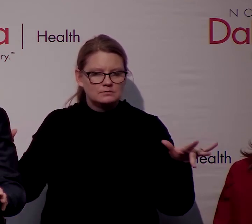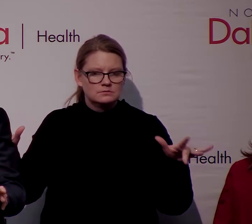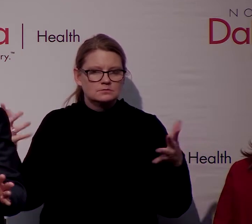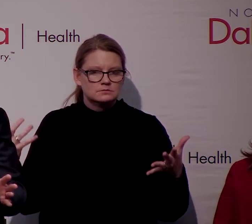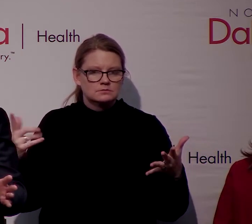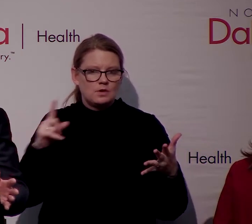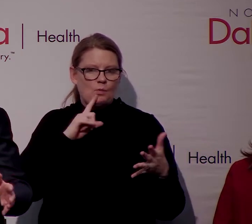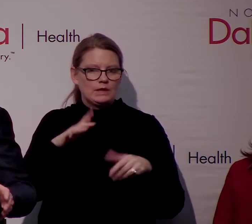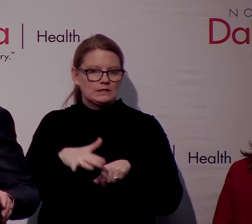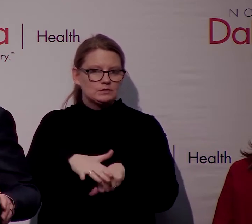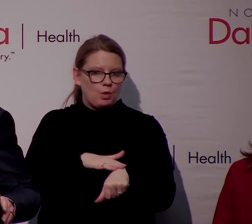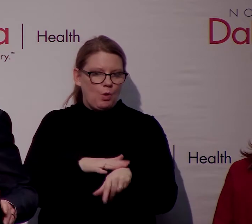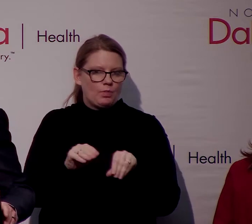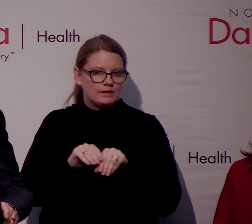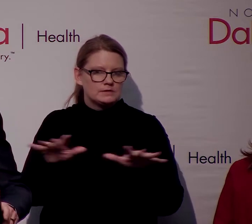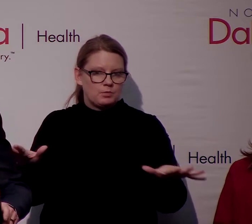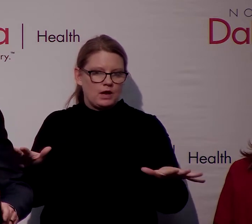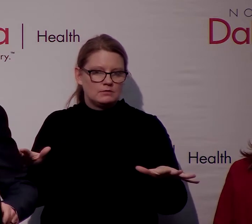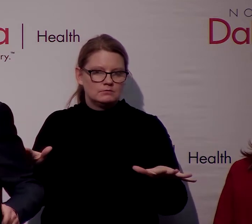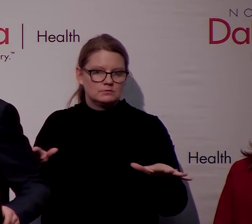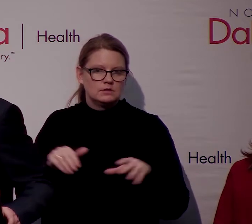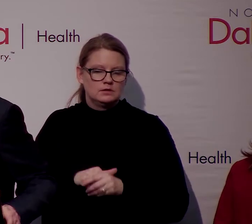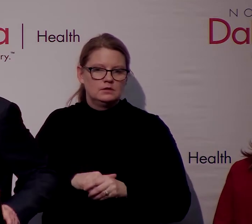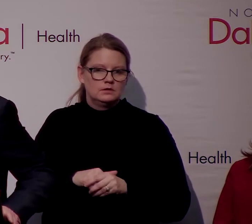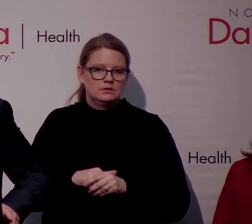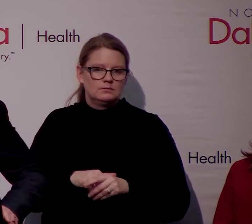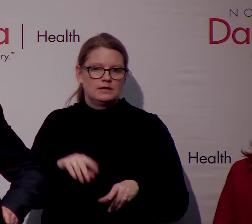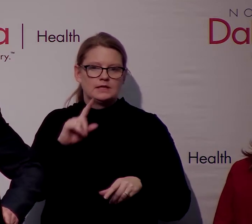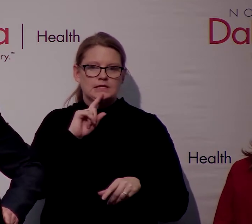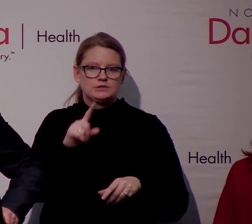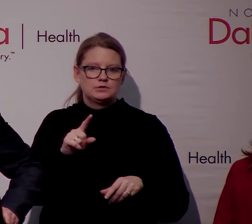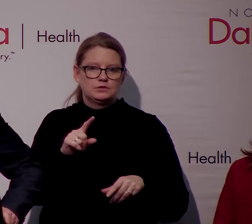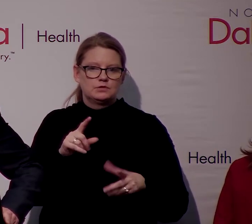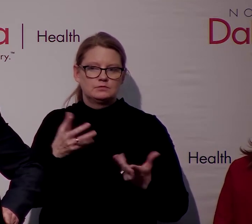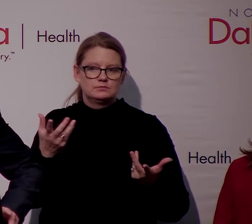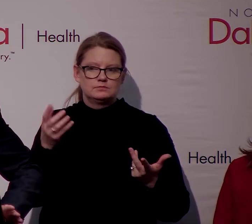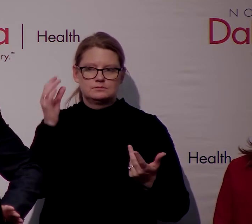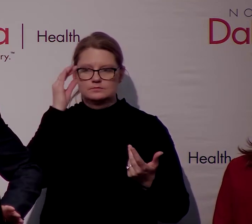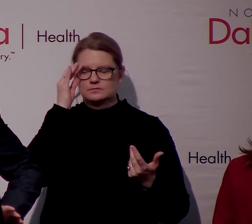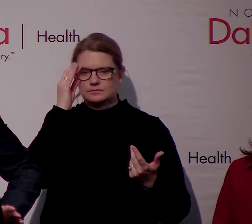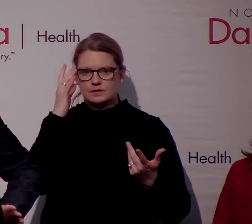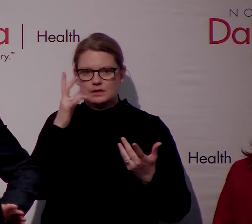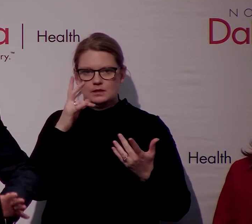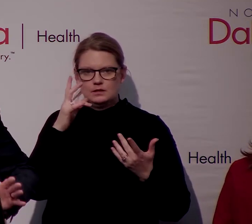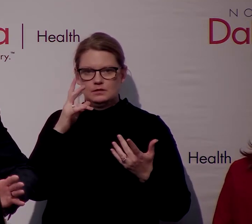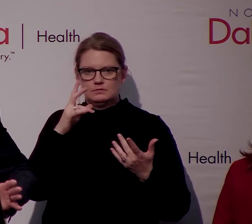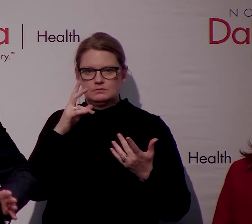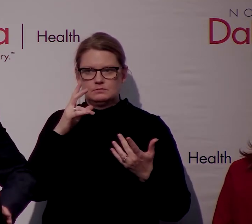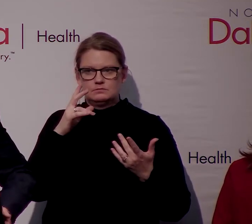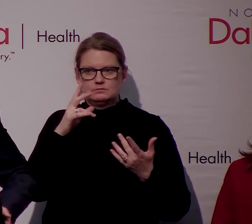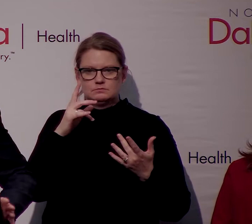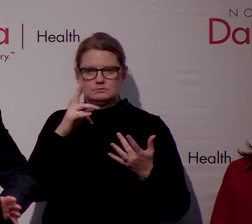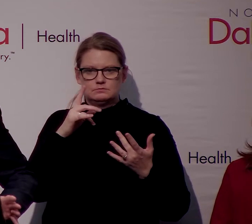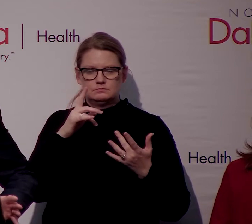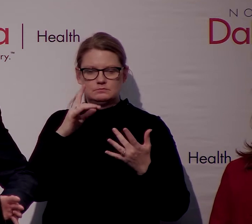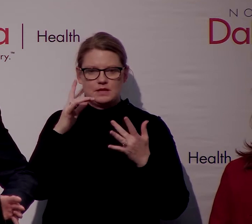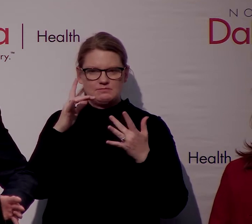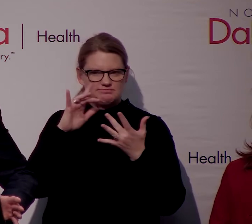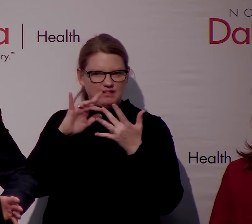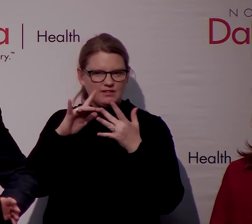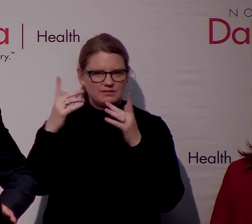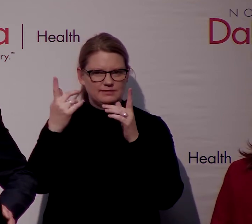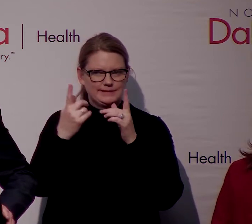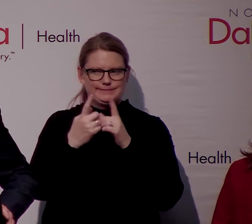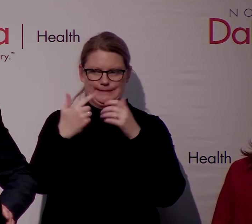slow the spread by making sure that that contact is separated. But